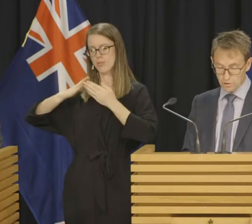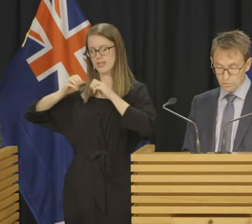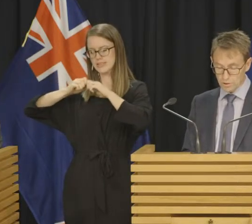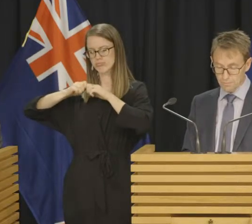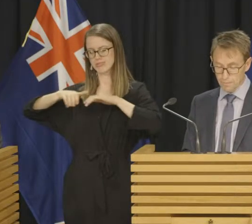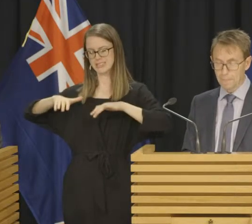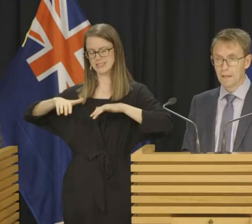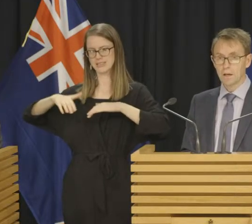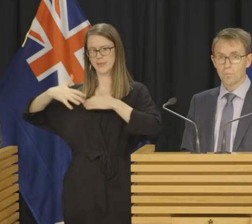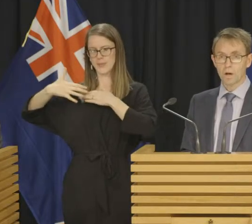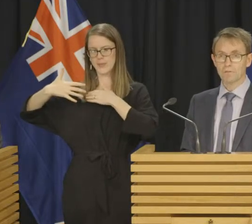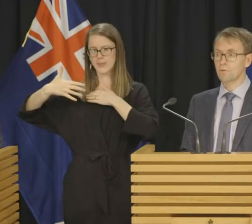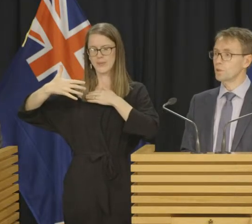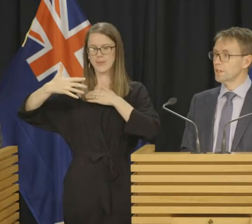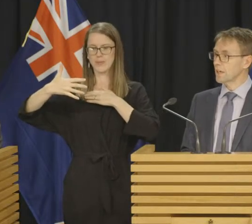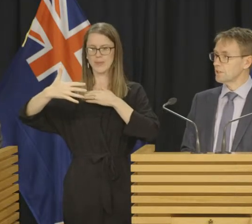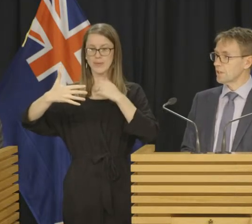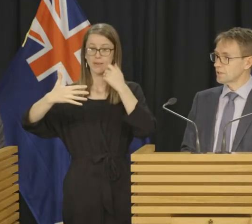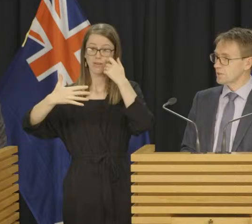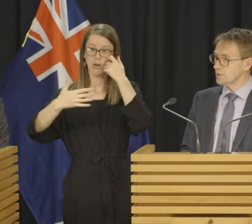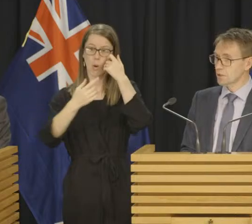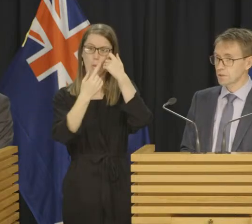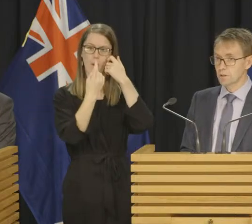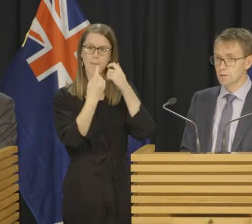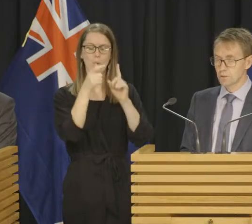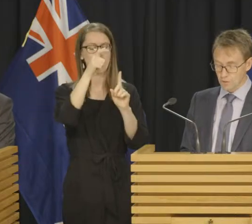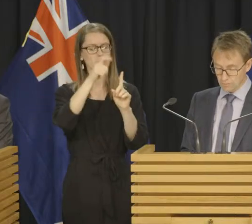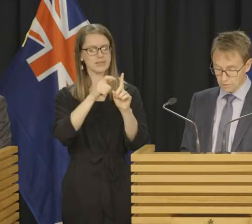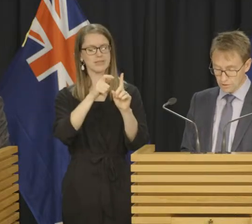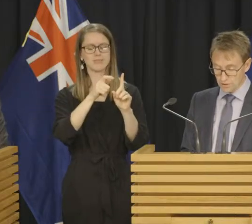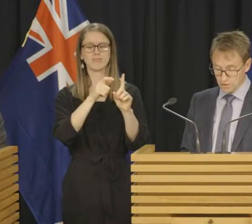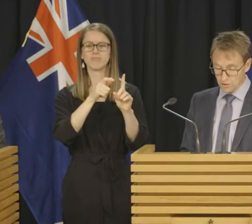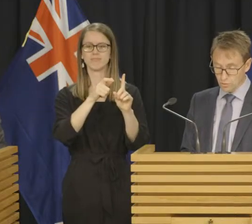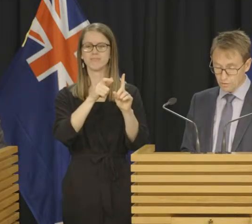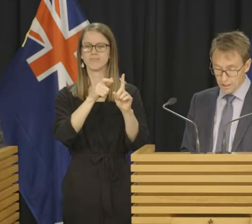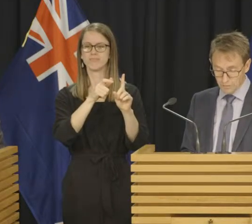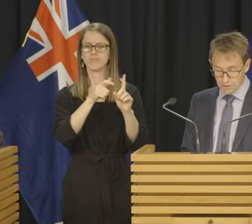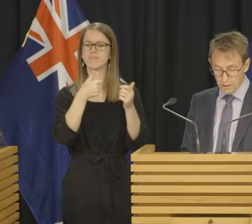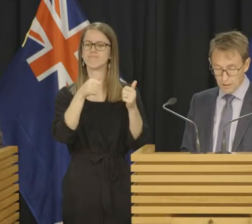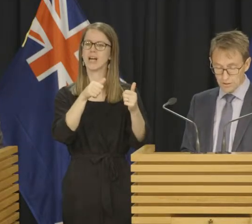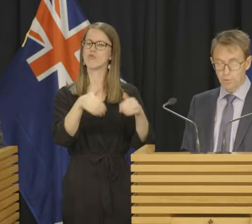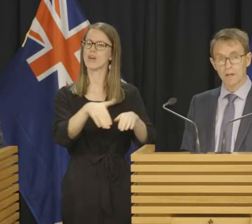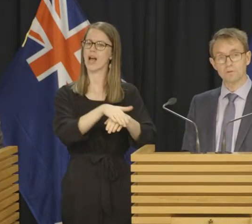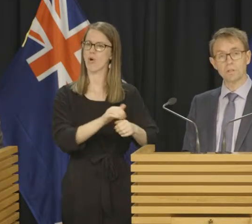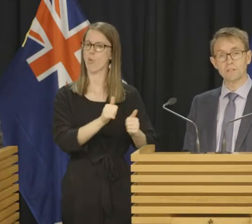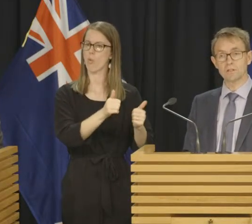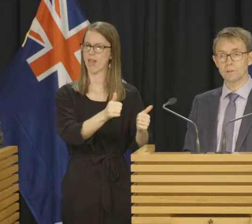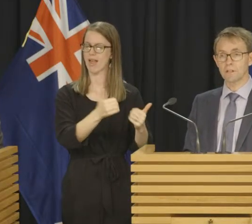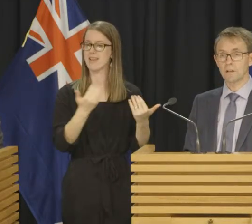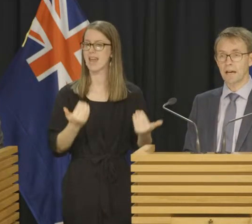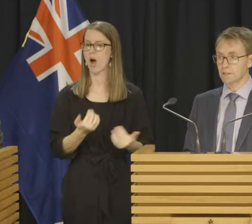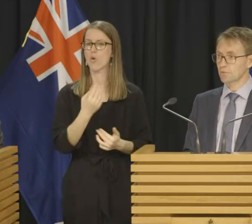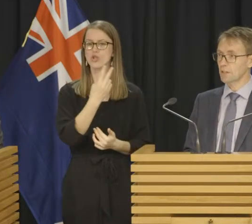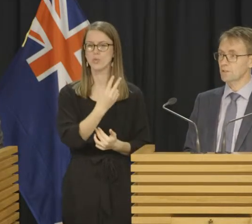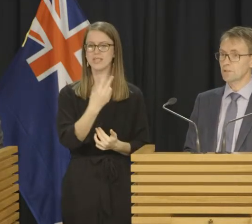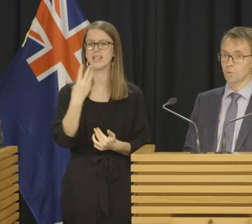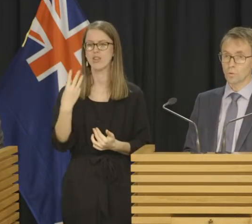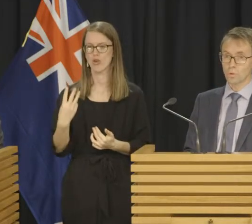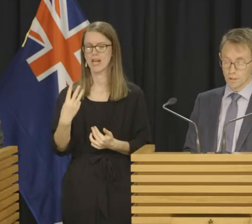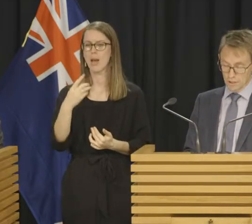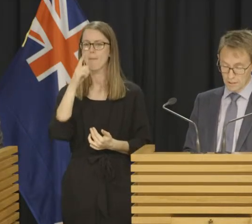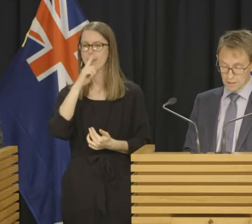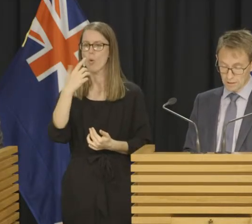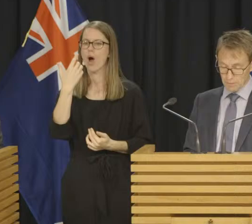an unknown source. One further case is considered to have recovered, so we have 23 active